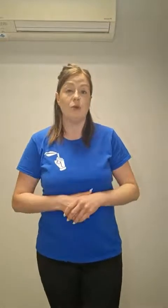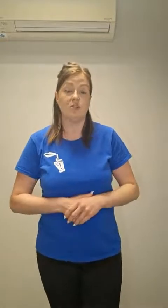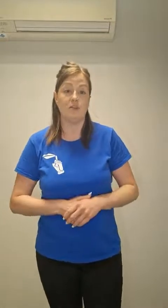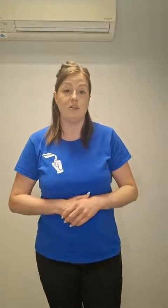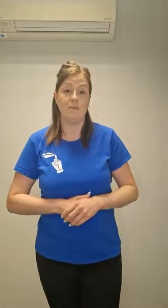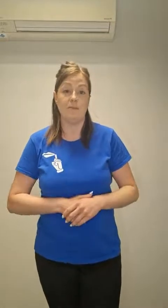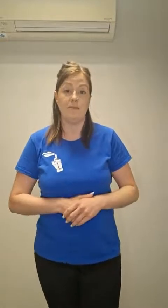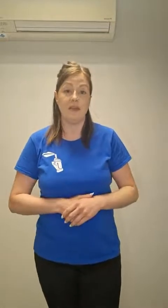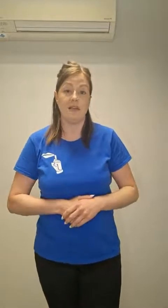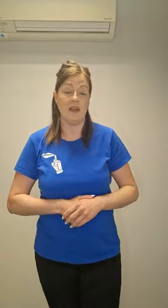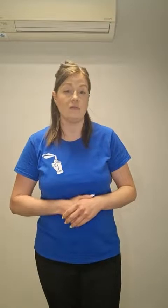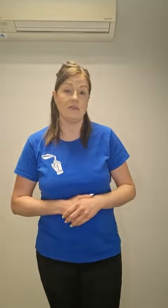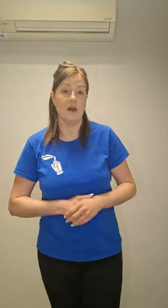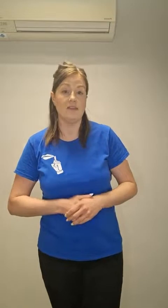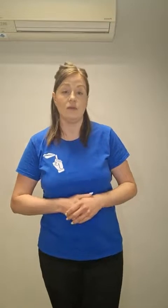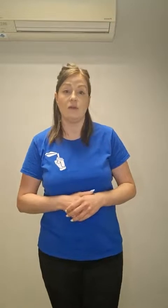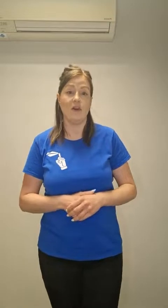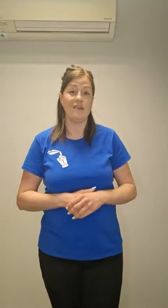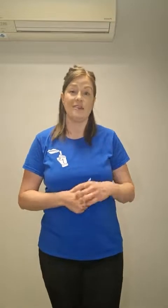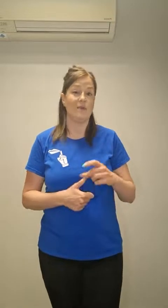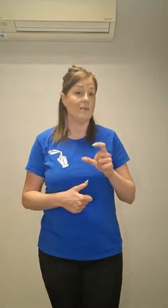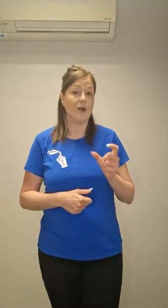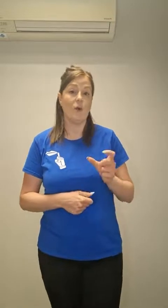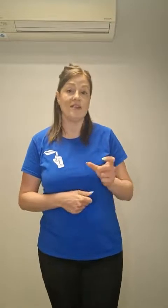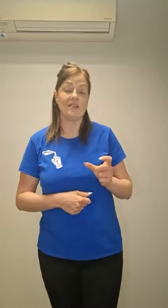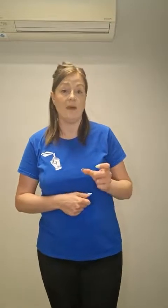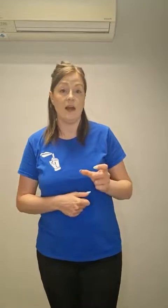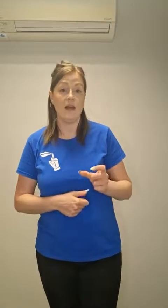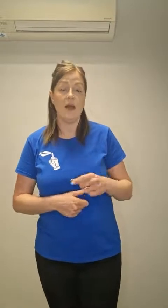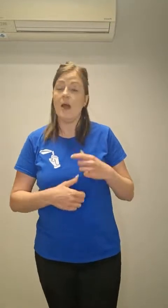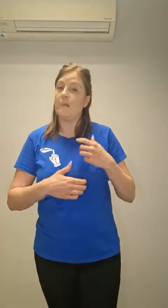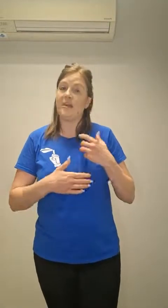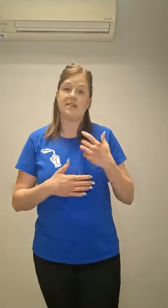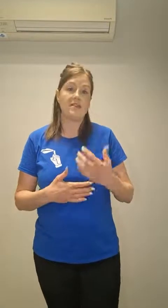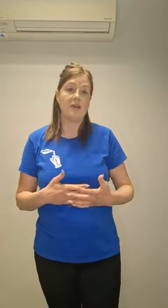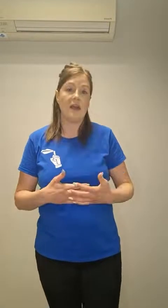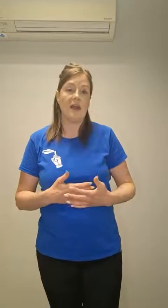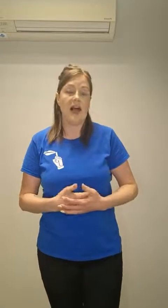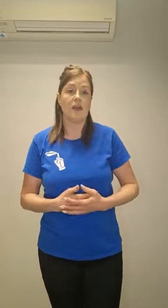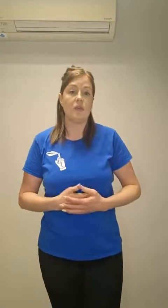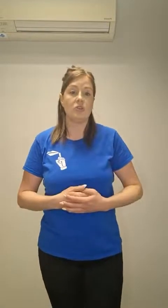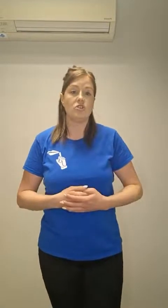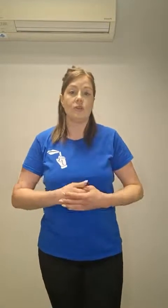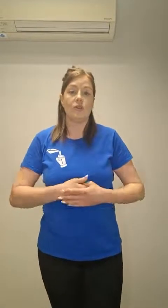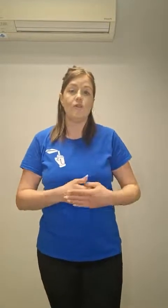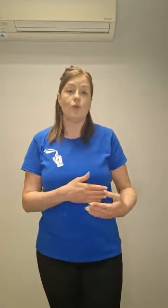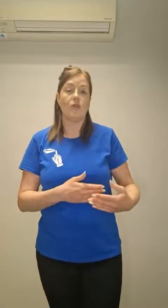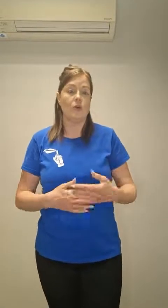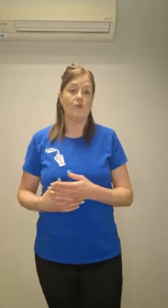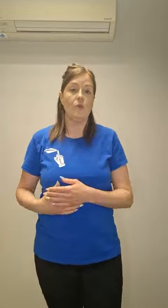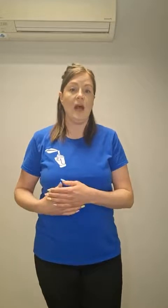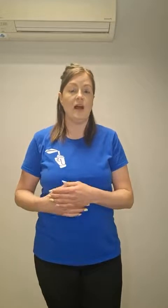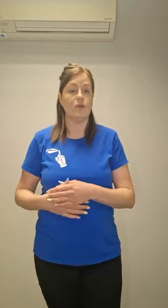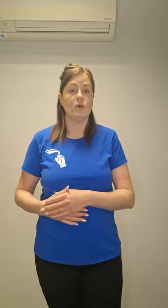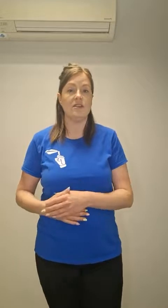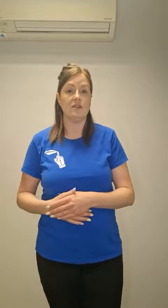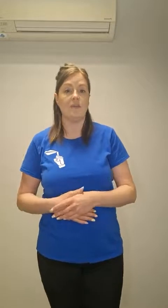unaltered BSL signs, so you'll find that some of them are quite similar, but it's a sign language for those who have autism and